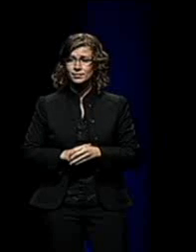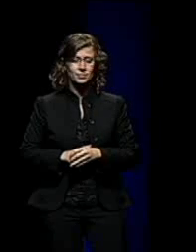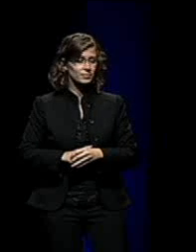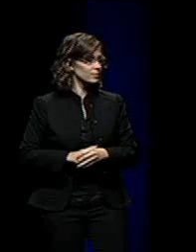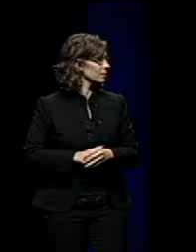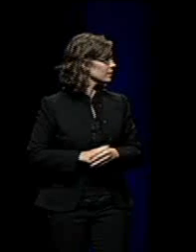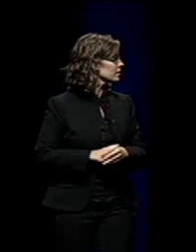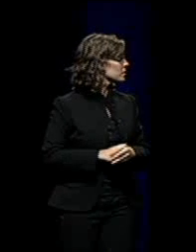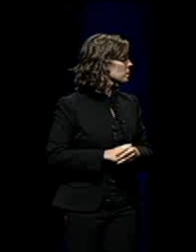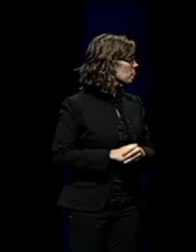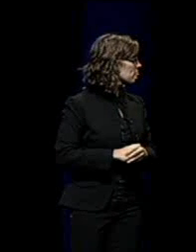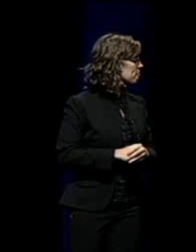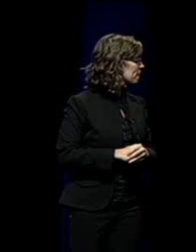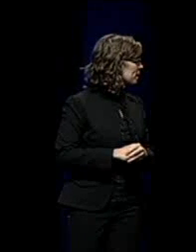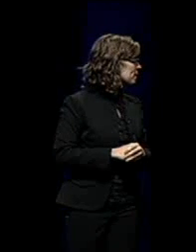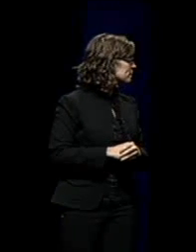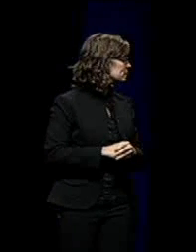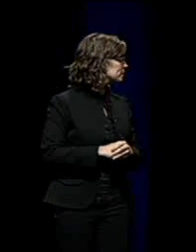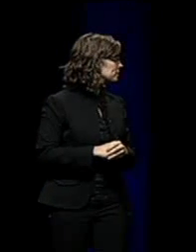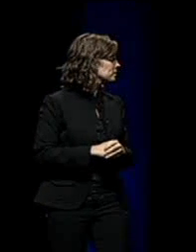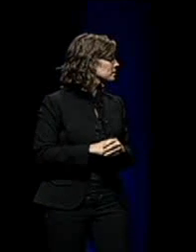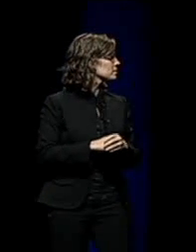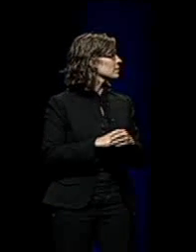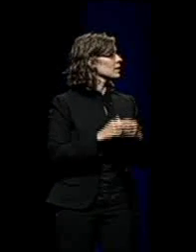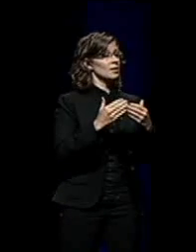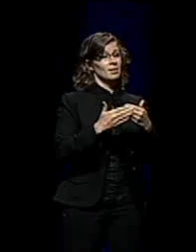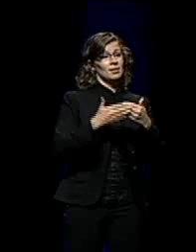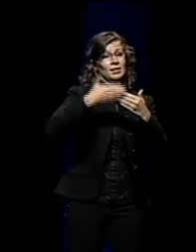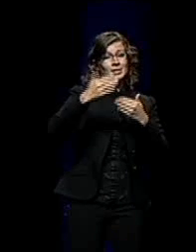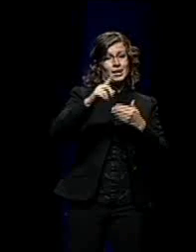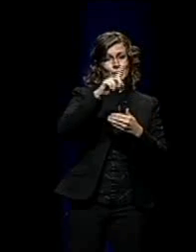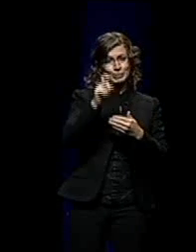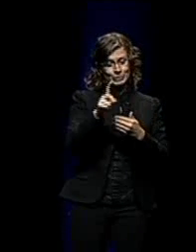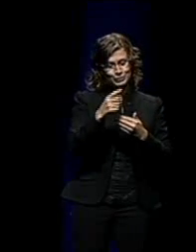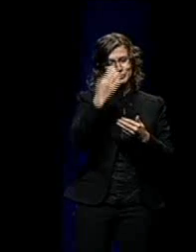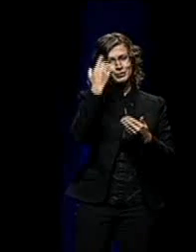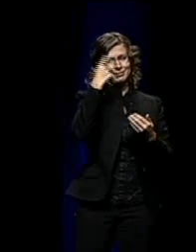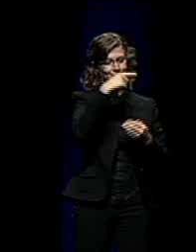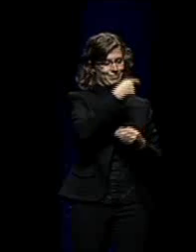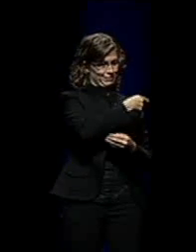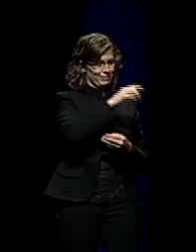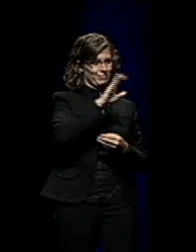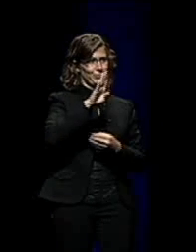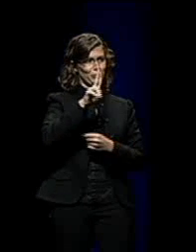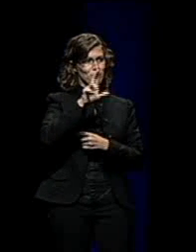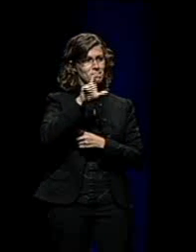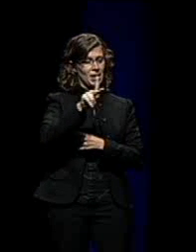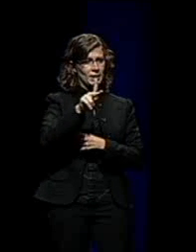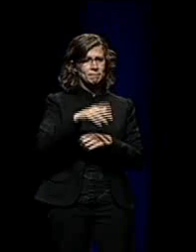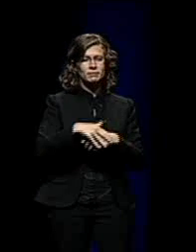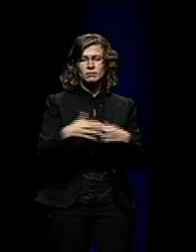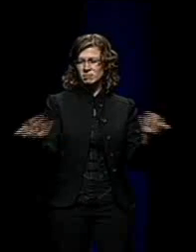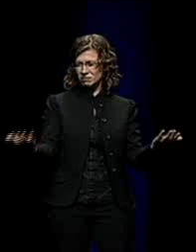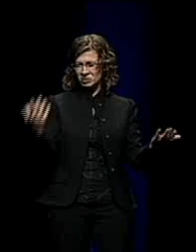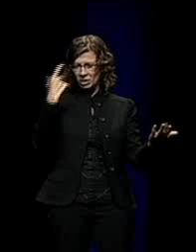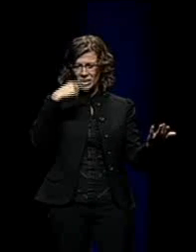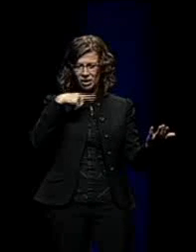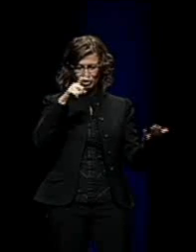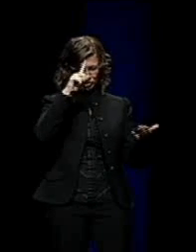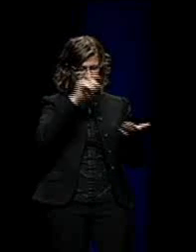Thank you, Cheryl. Okay, this one's for you, Buck. Why should I believe you any more than I believed the last person hawking